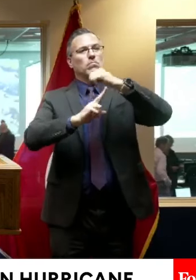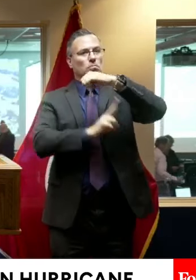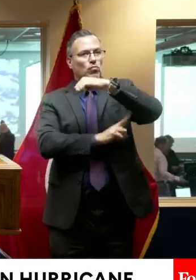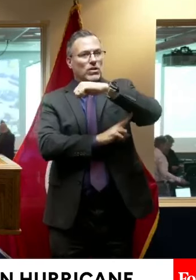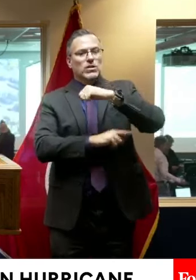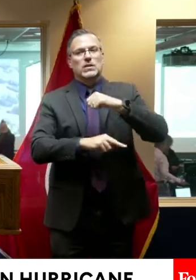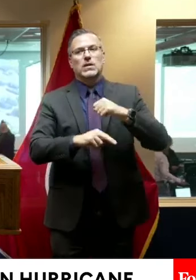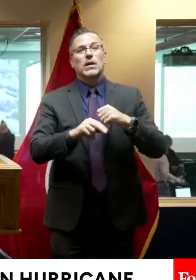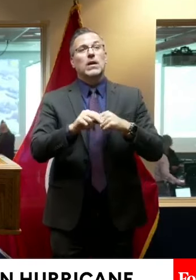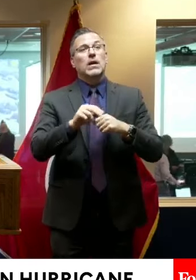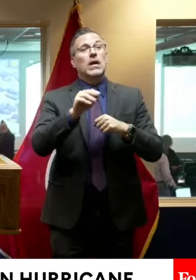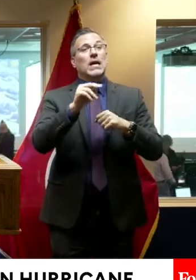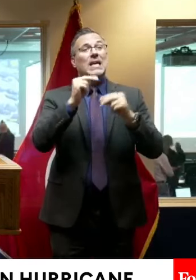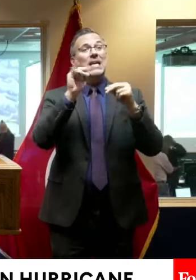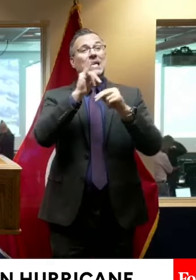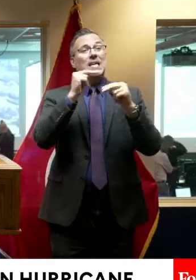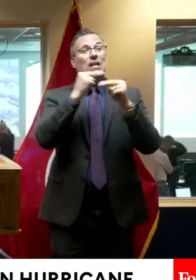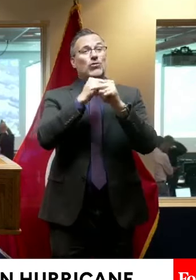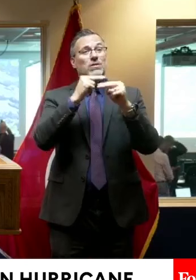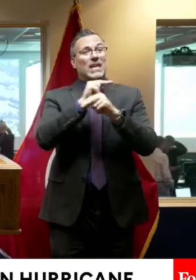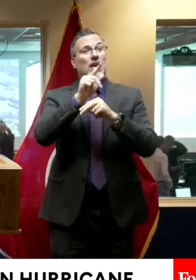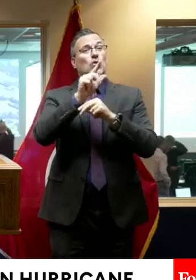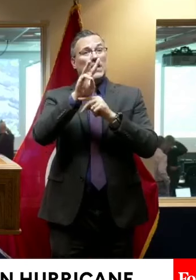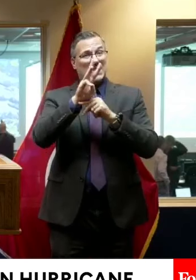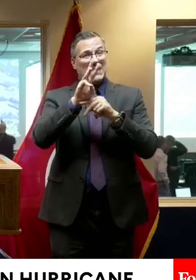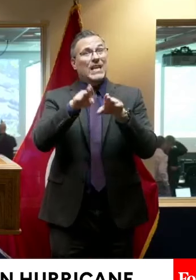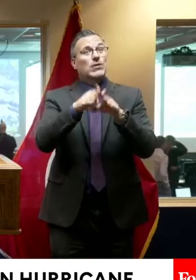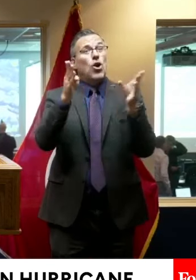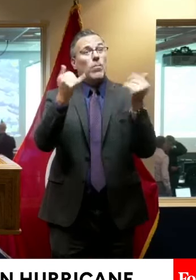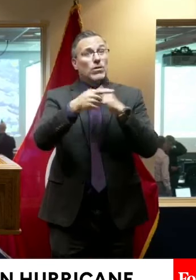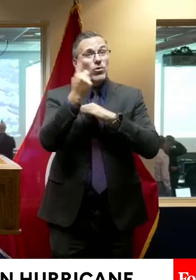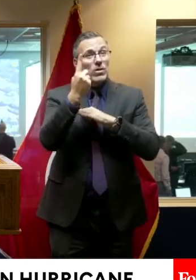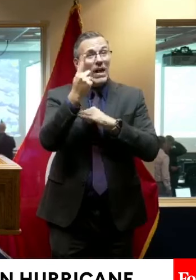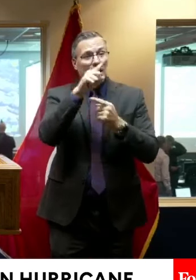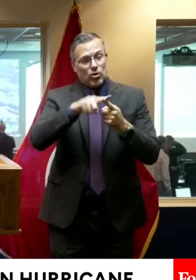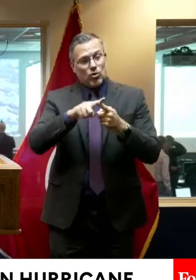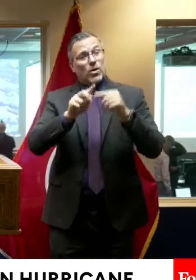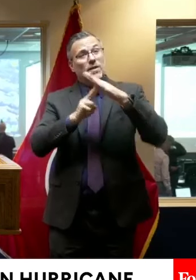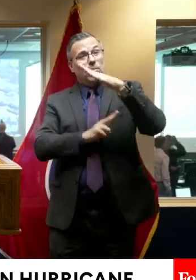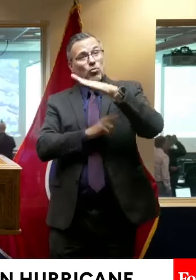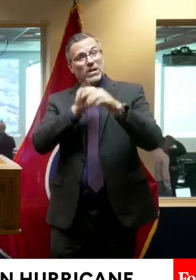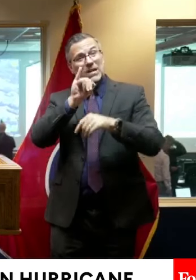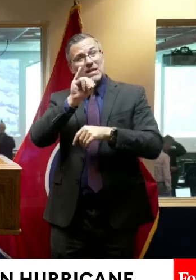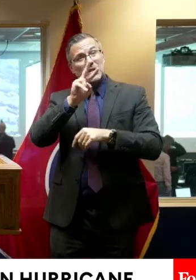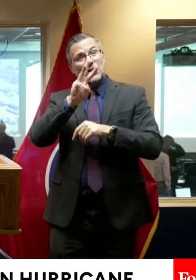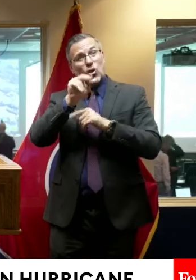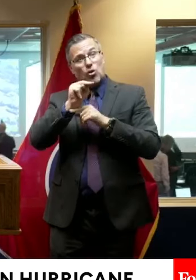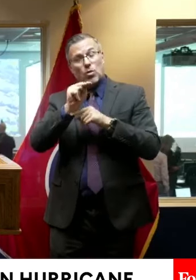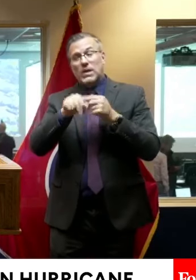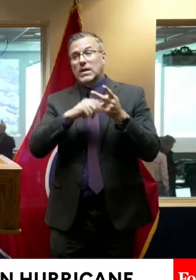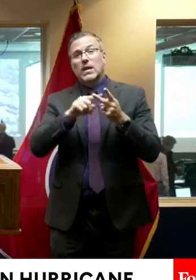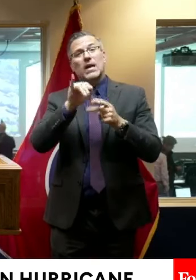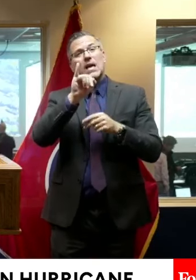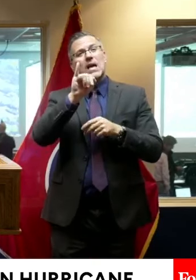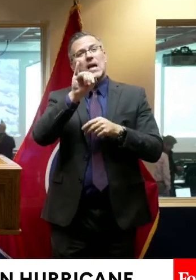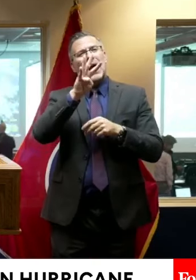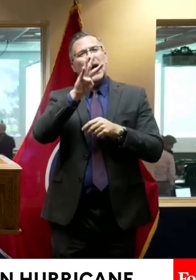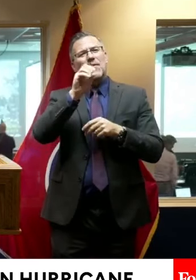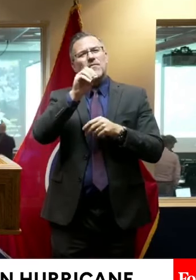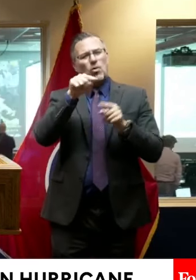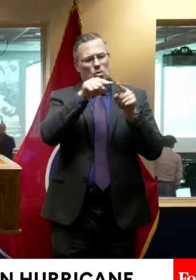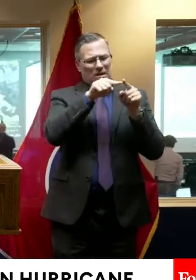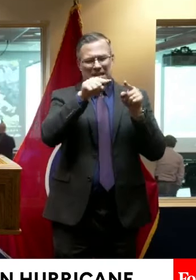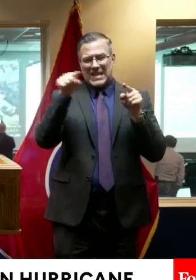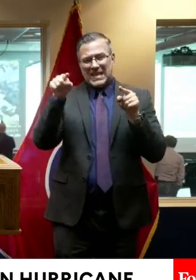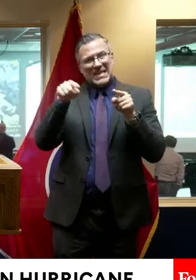I-26 opened back up today down to the I-26 bridge in Irwin. I-40, the portion of I-40 that